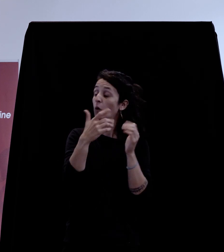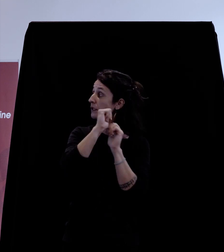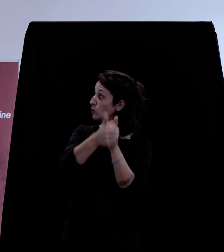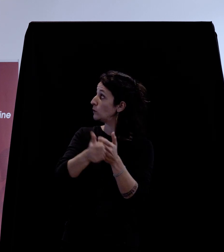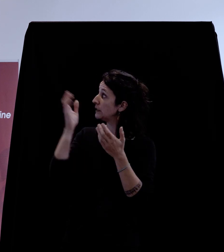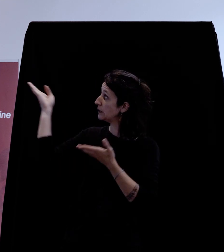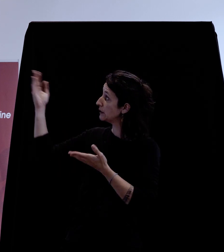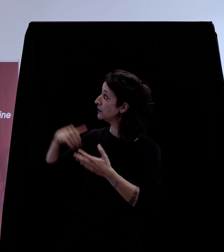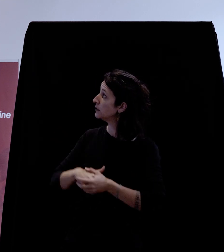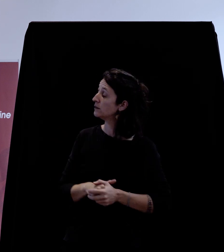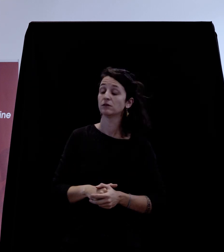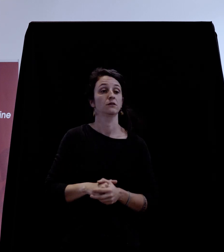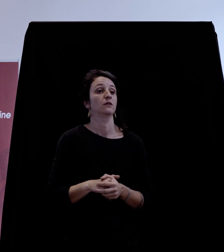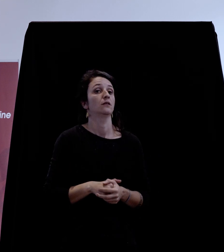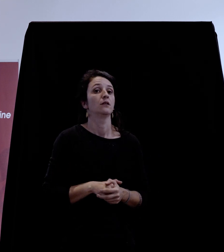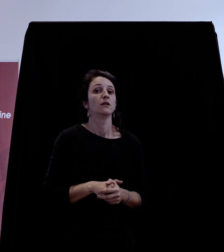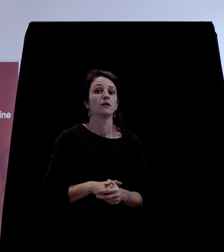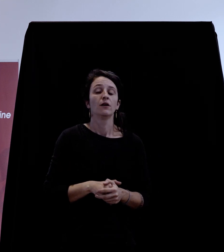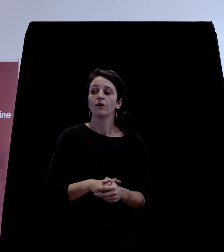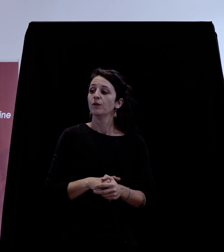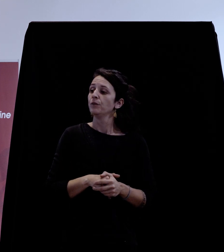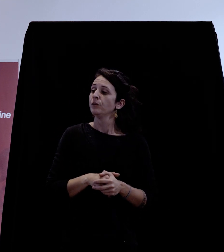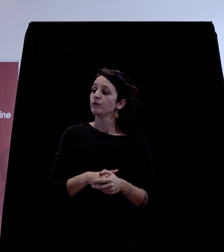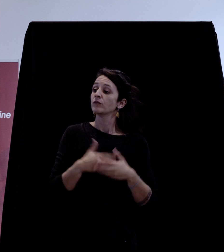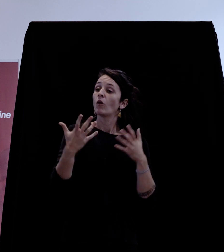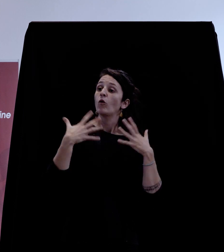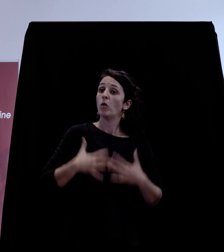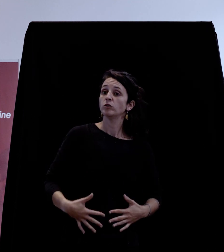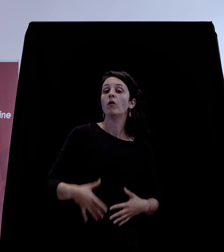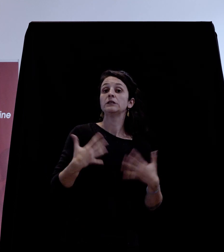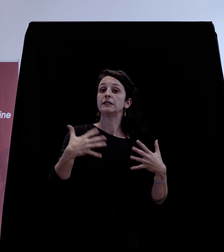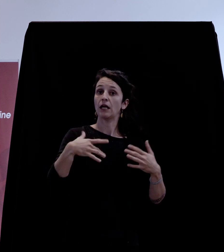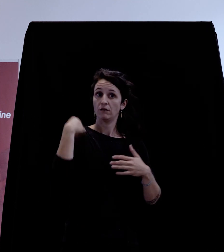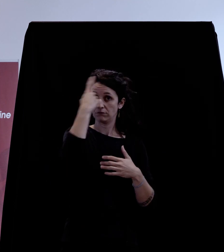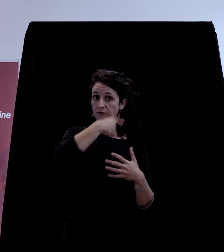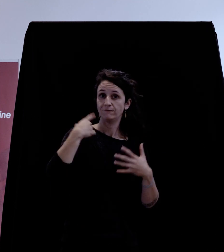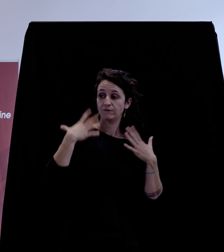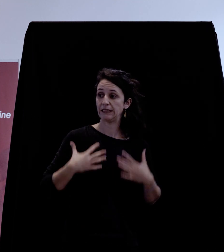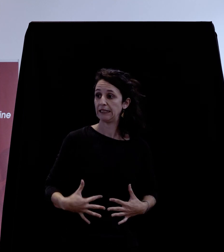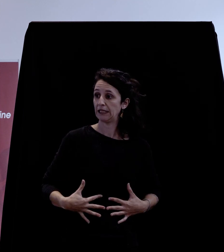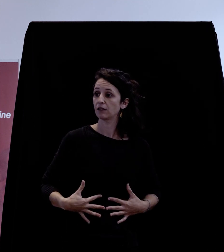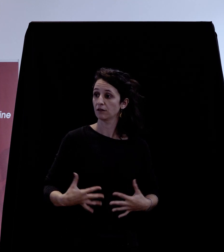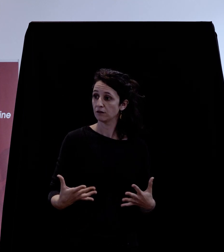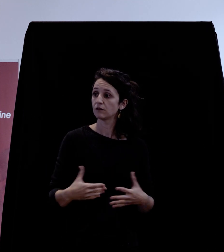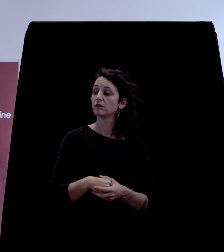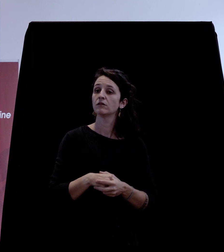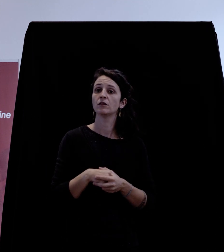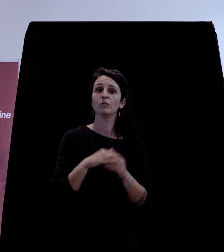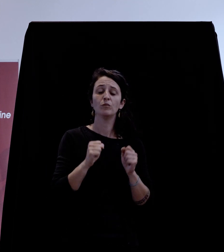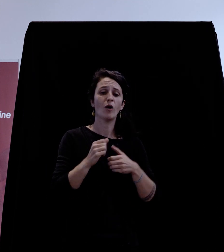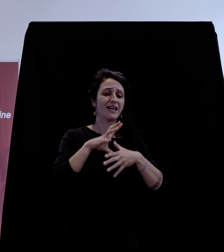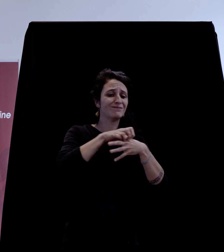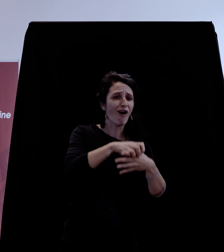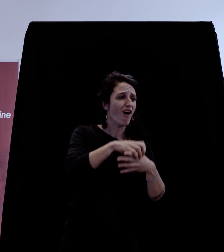categorized as physical behaviors. That's when they're kicking, hair pulling, biting, shoving, throwing